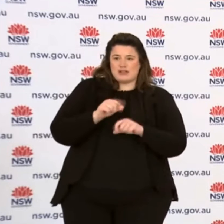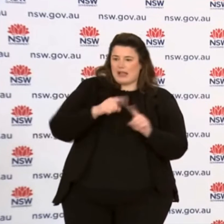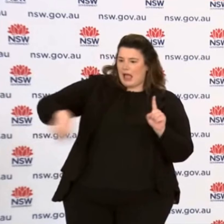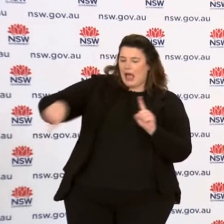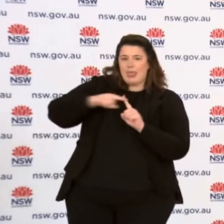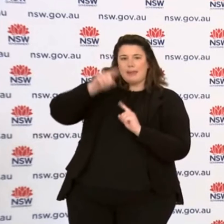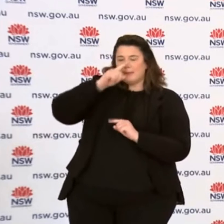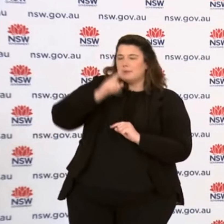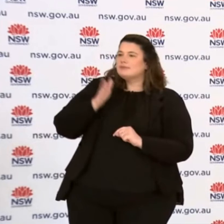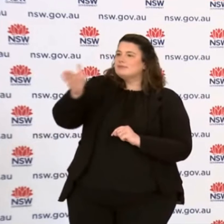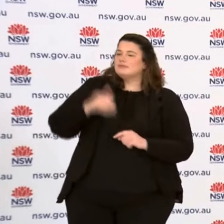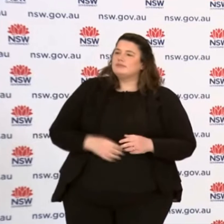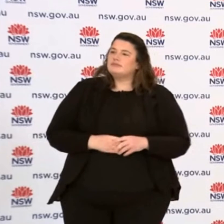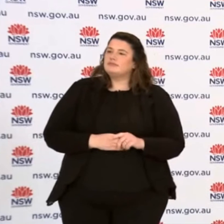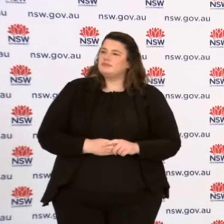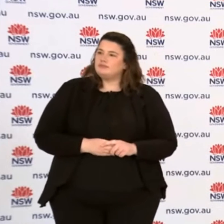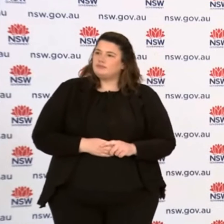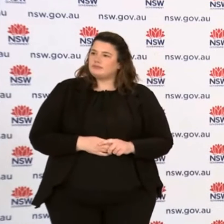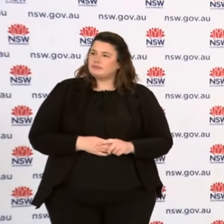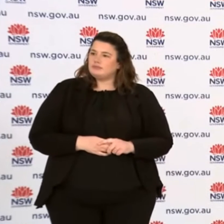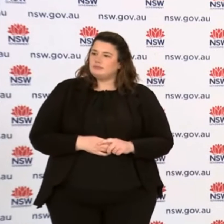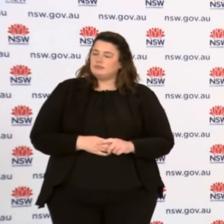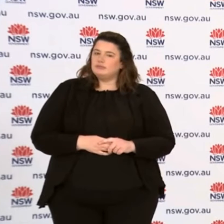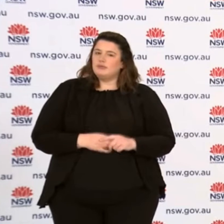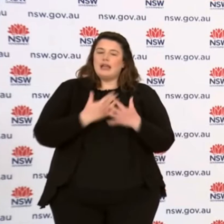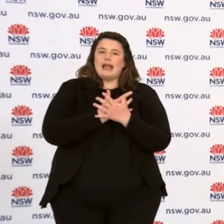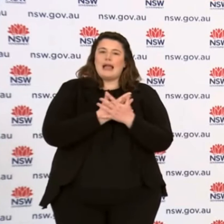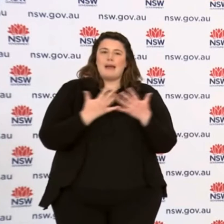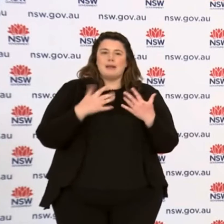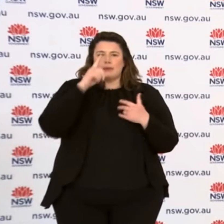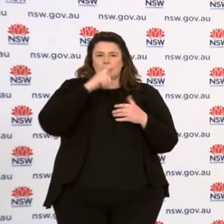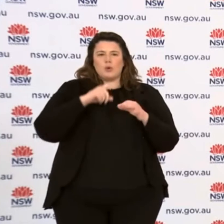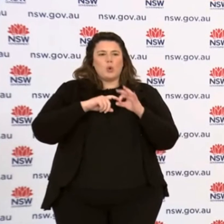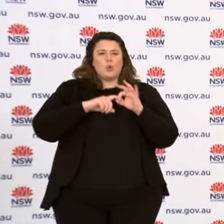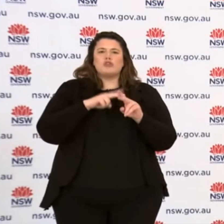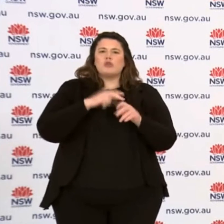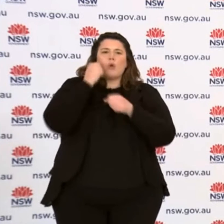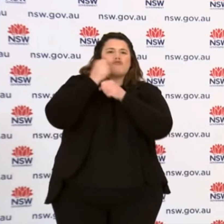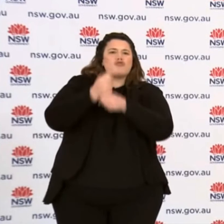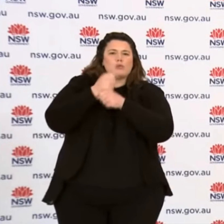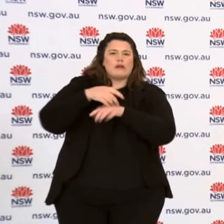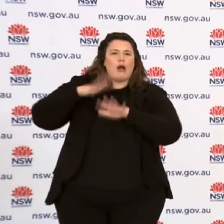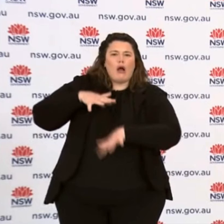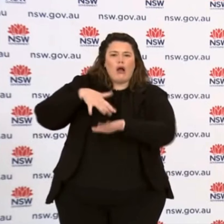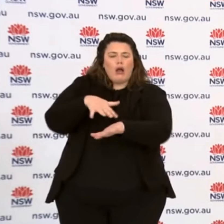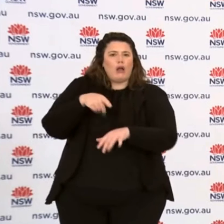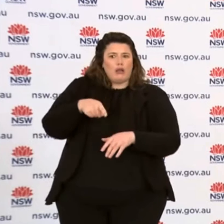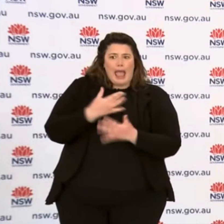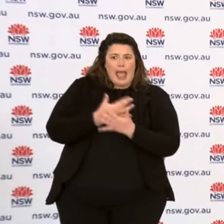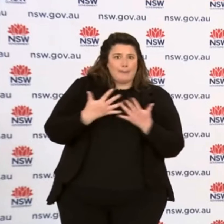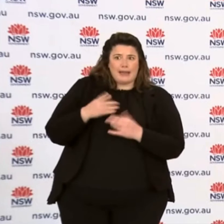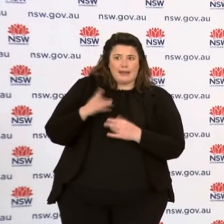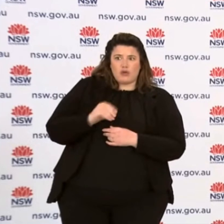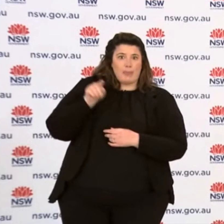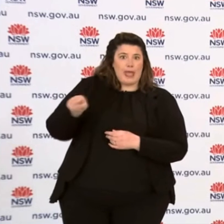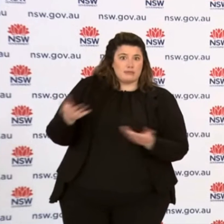you wanted to ask me a question? Yeah, Brad, do you know how many cases have been linked to the rally a couple of weeks ago? There's no clarity on that at this stage